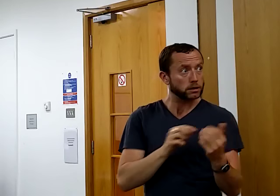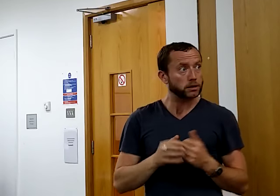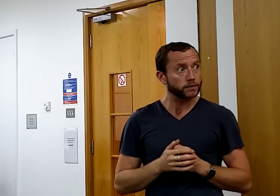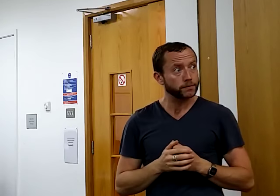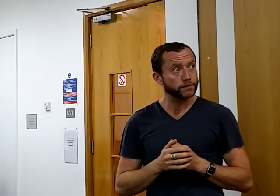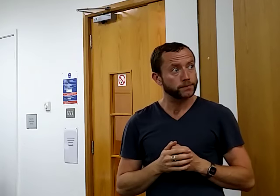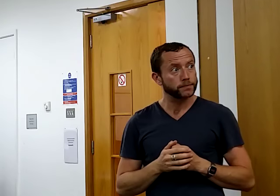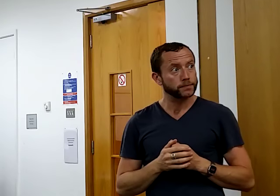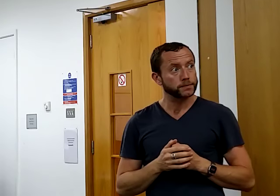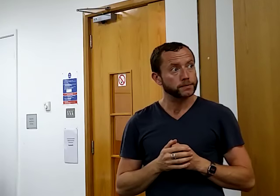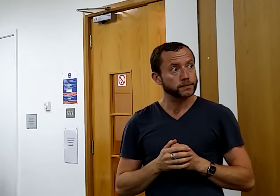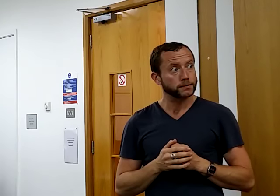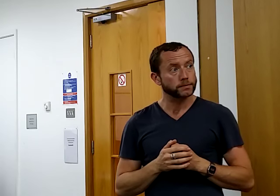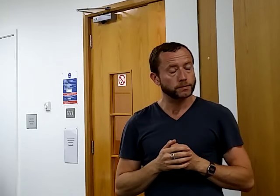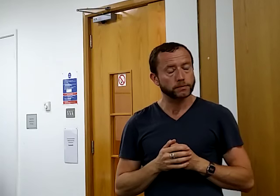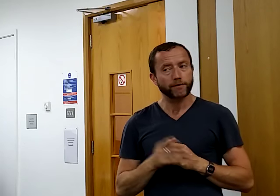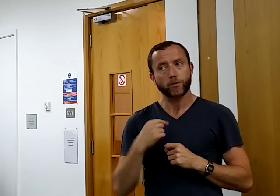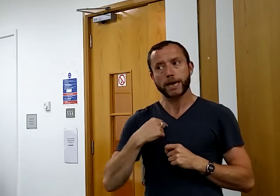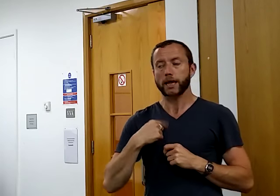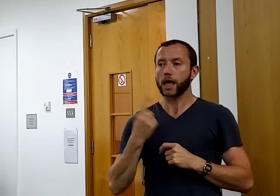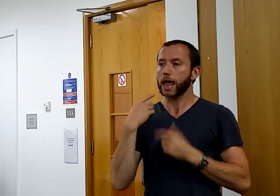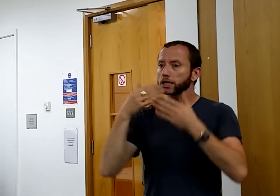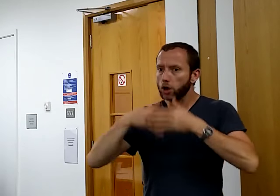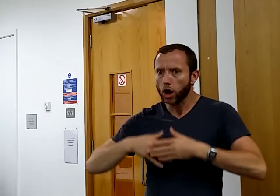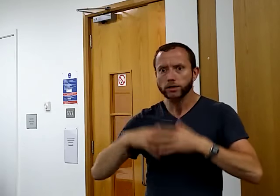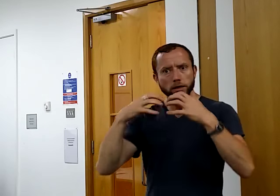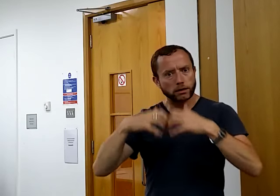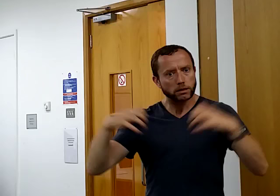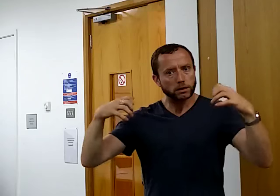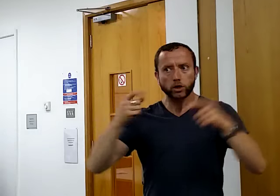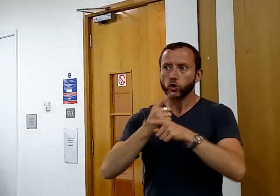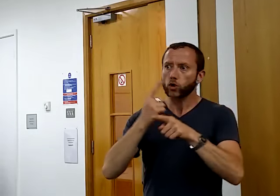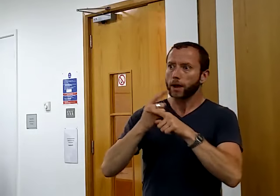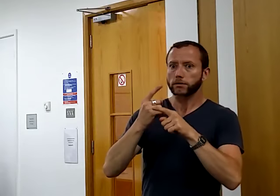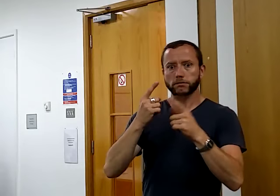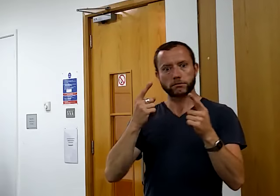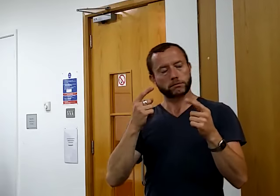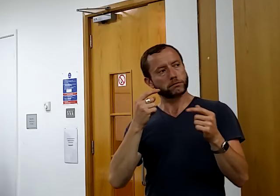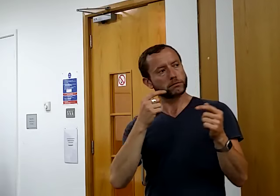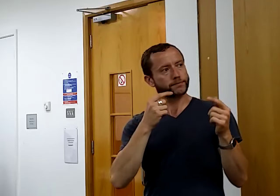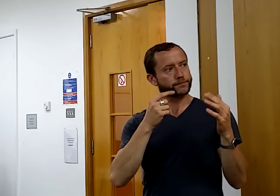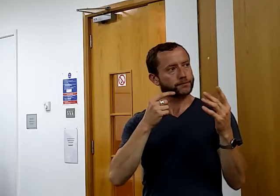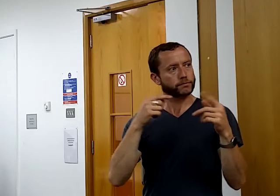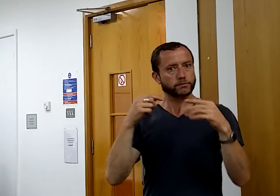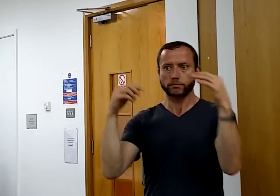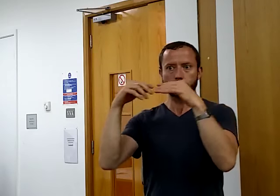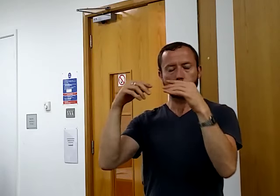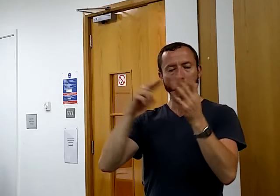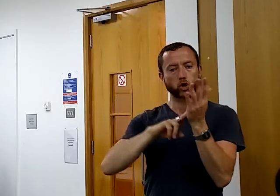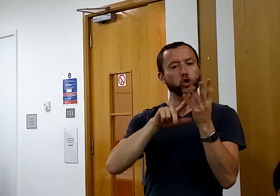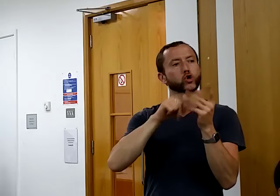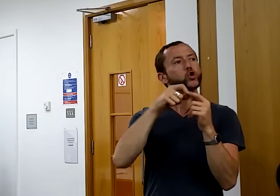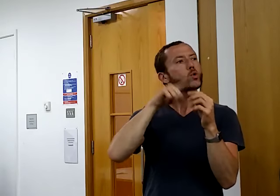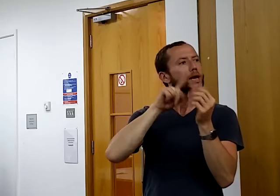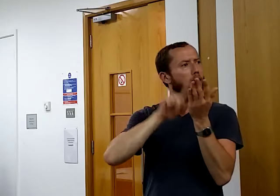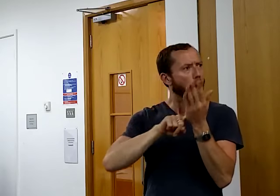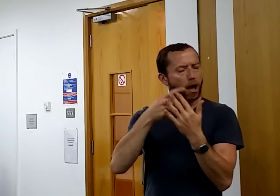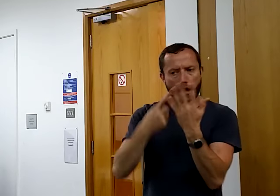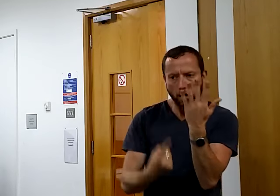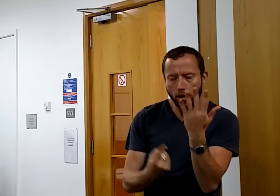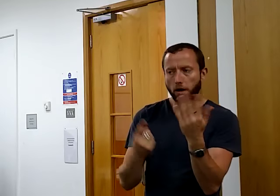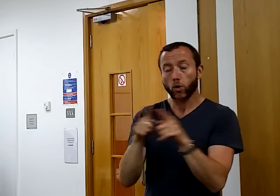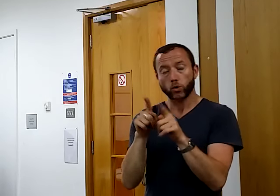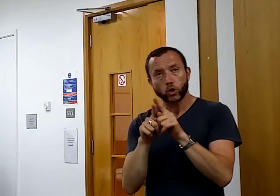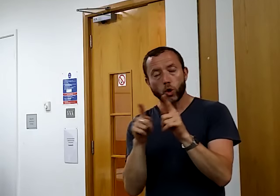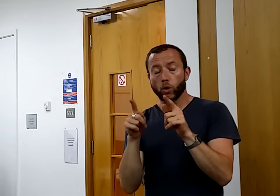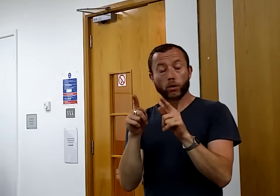most illustrated last night on an issue that is not complex. Things like the European